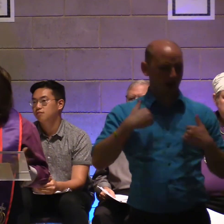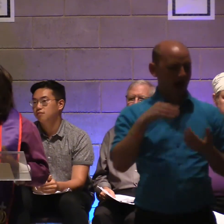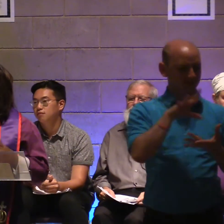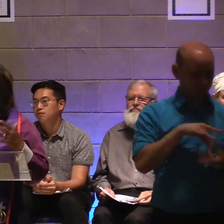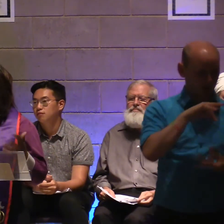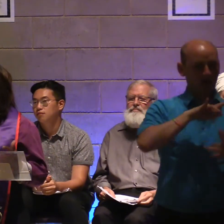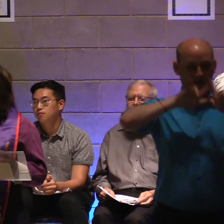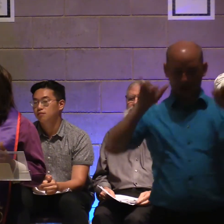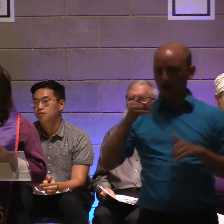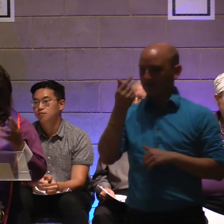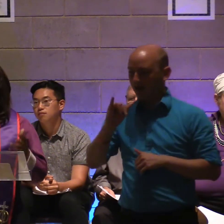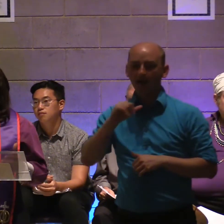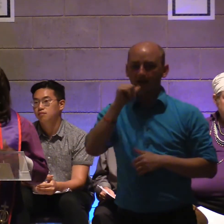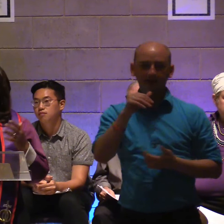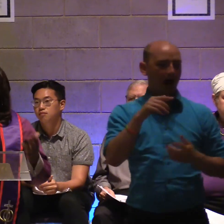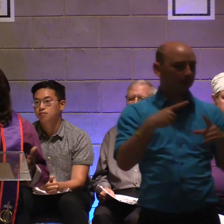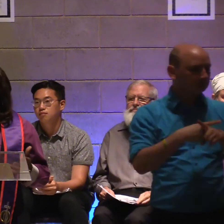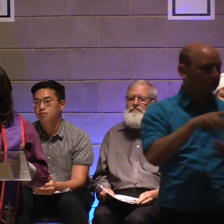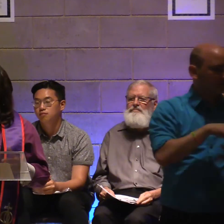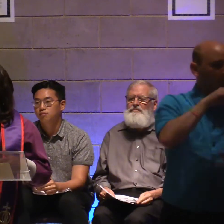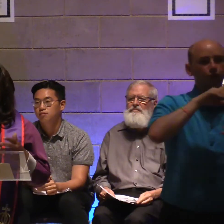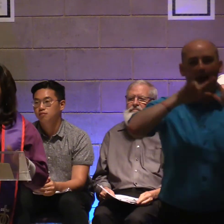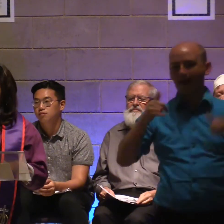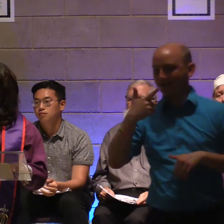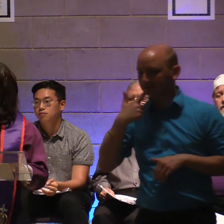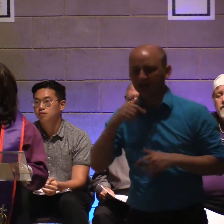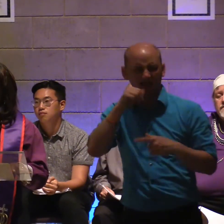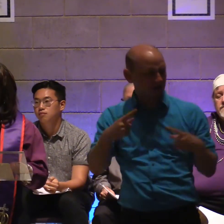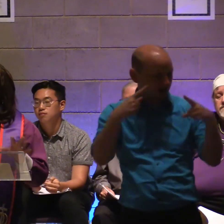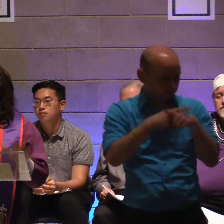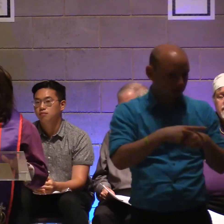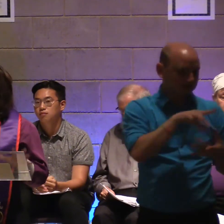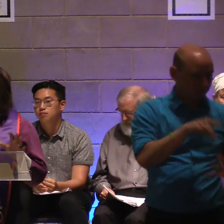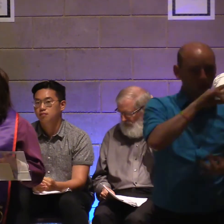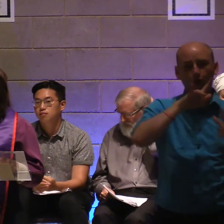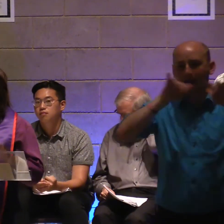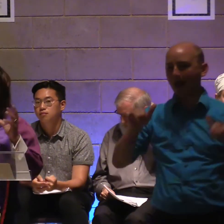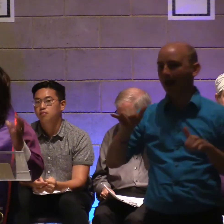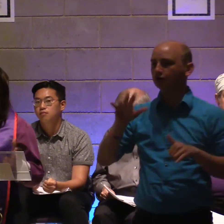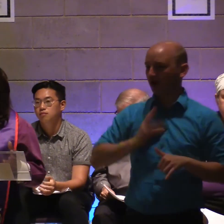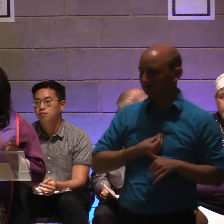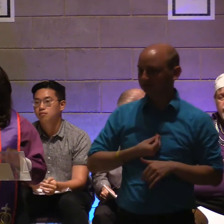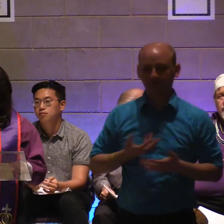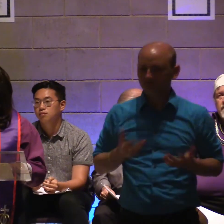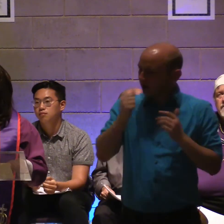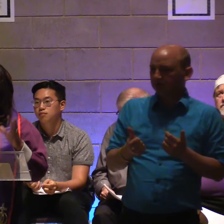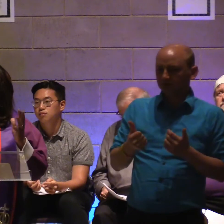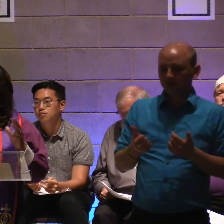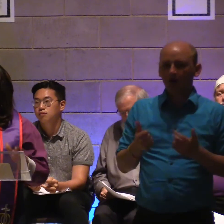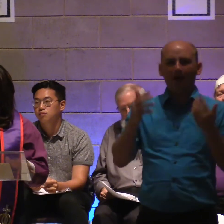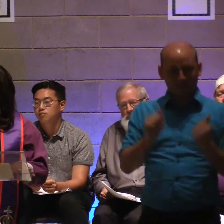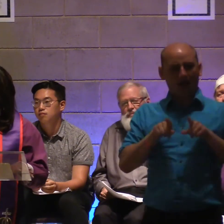gay. It's not an oxymoron to be spiritual and to be lesbian. It's not an oxymoron to be spiritual and to be transgender or to